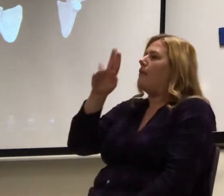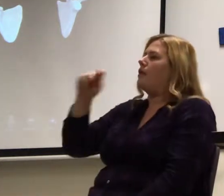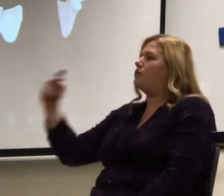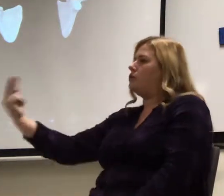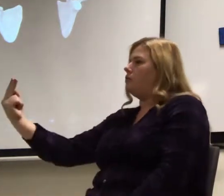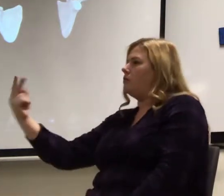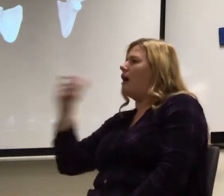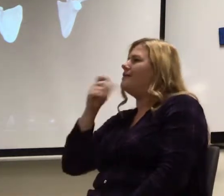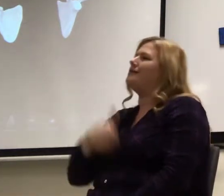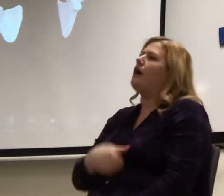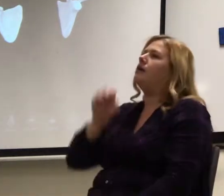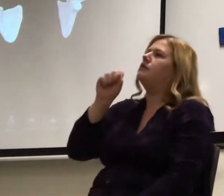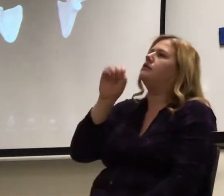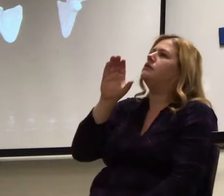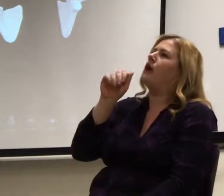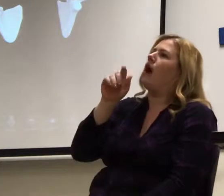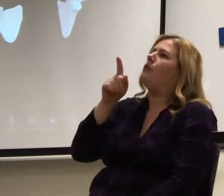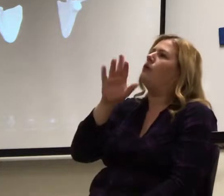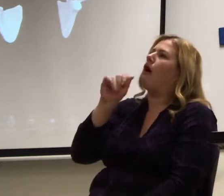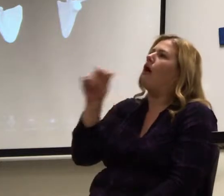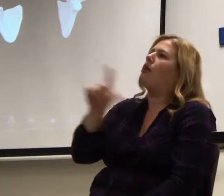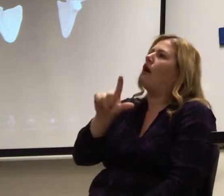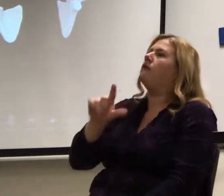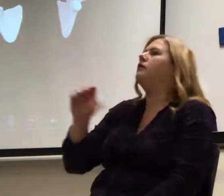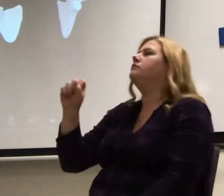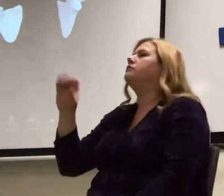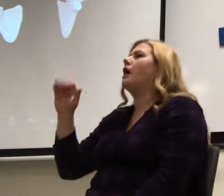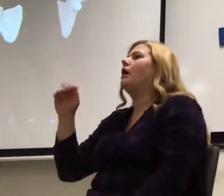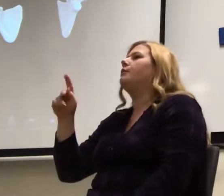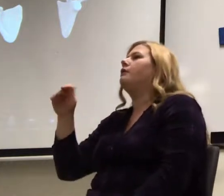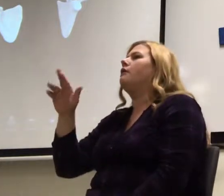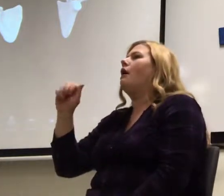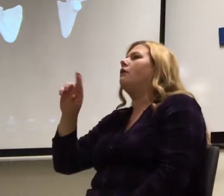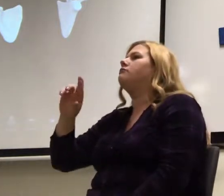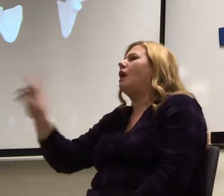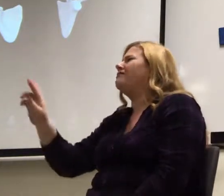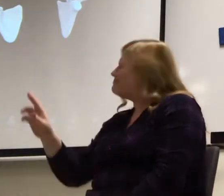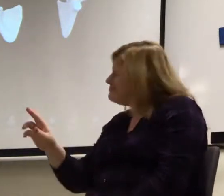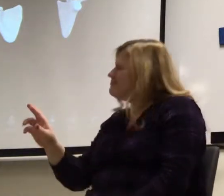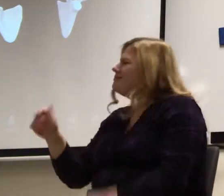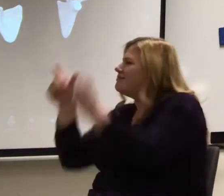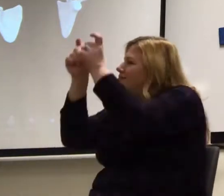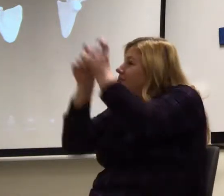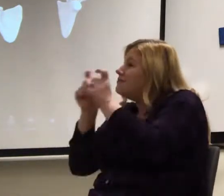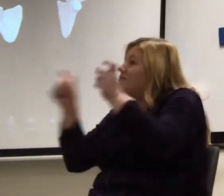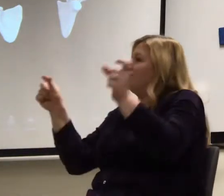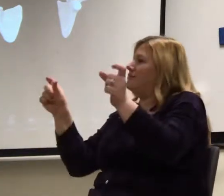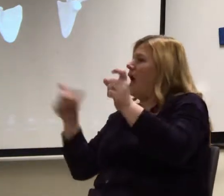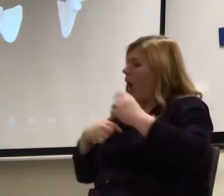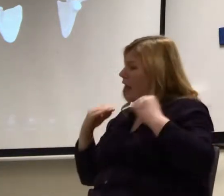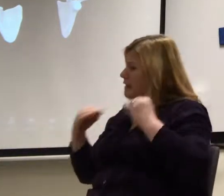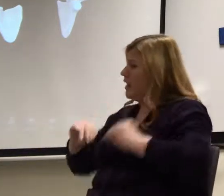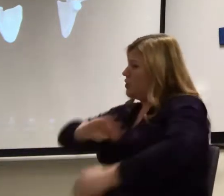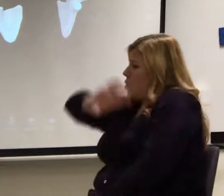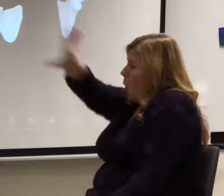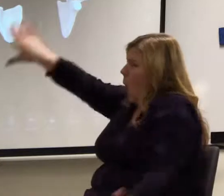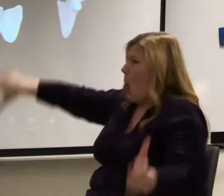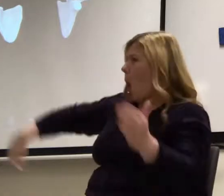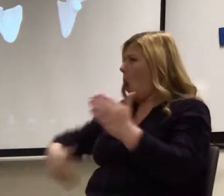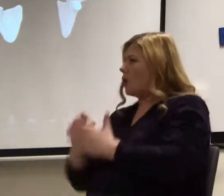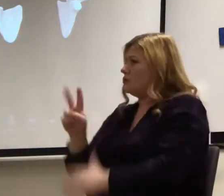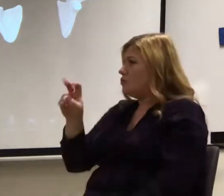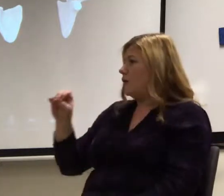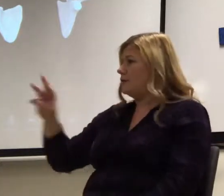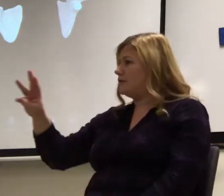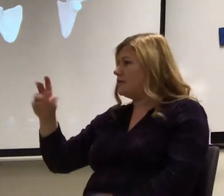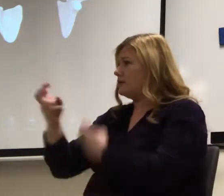and then right scapula because it's the same thing. I do teach all 206 bones, so don't be spreading false rumors about